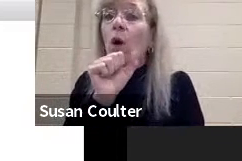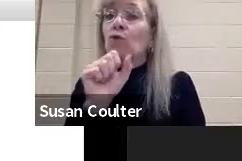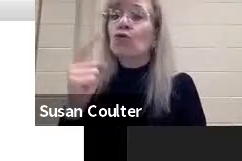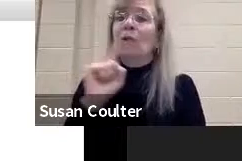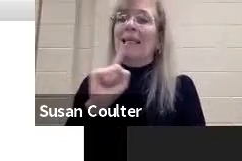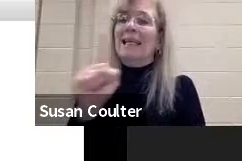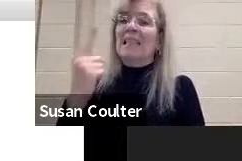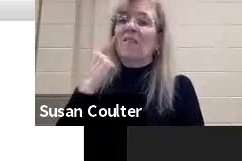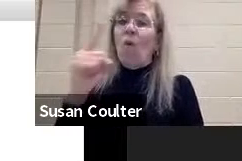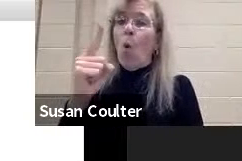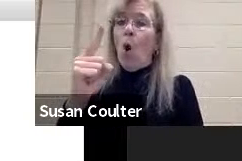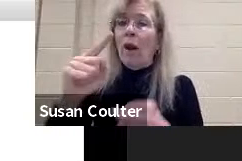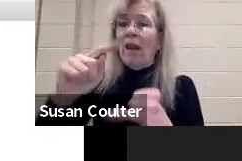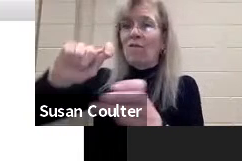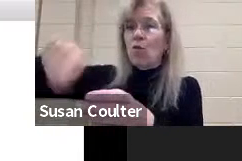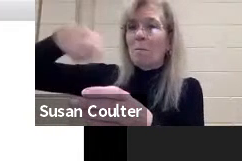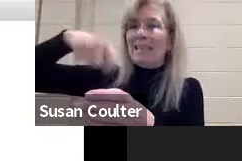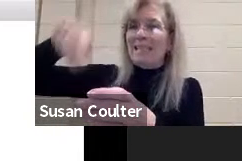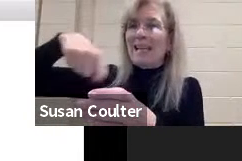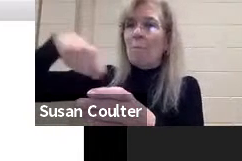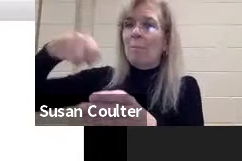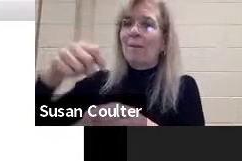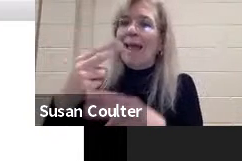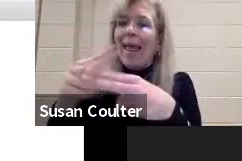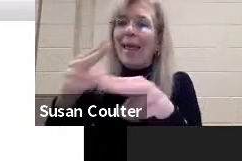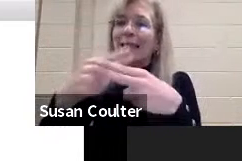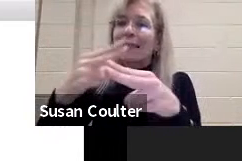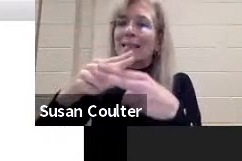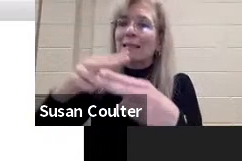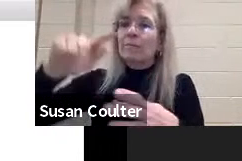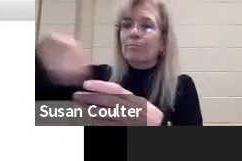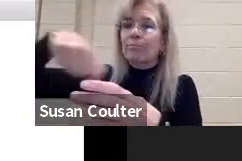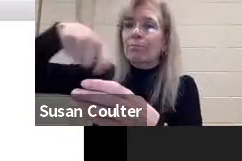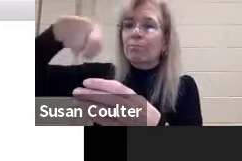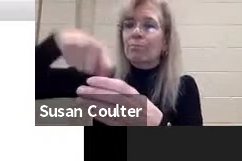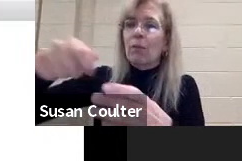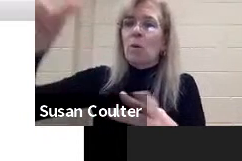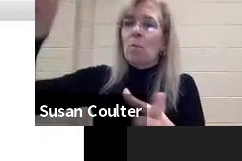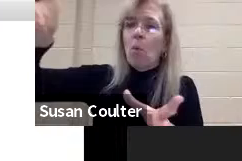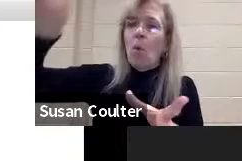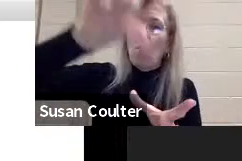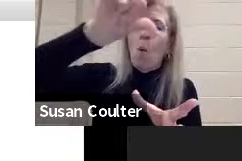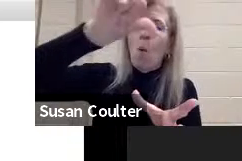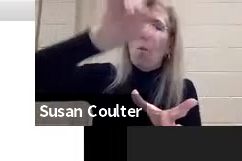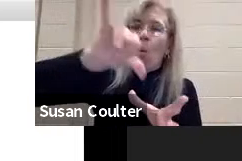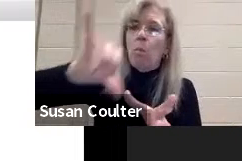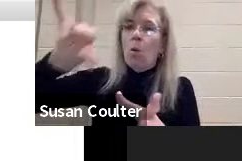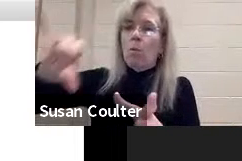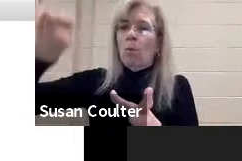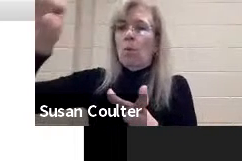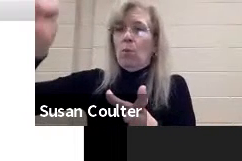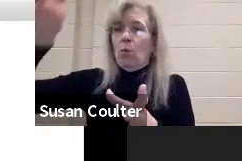The orange is for if you mix up eggs and pour,